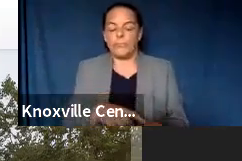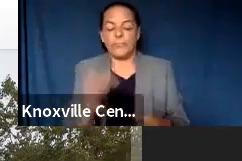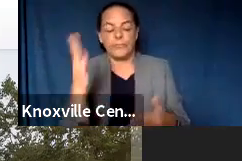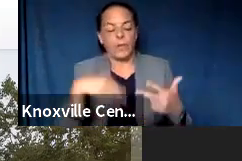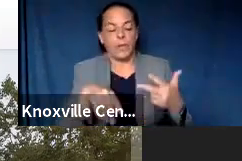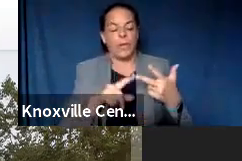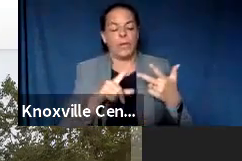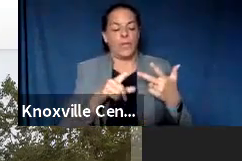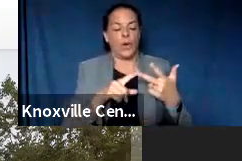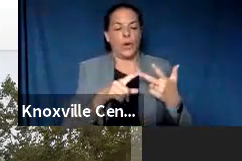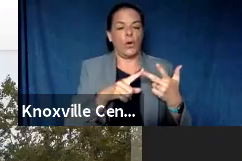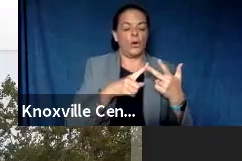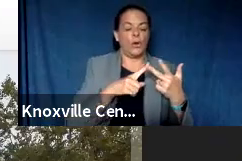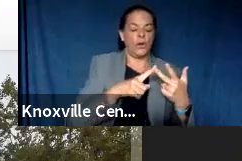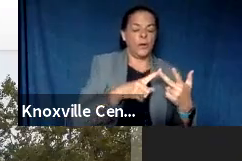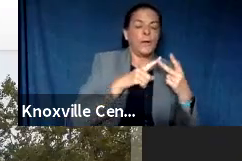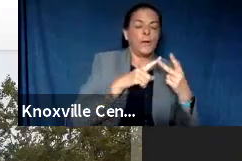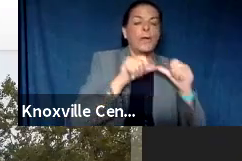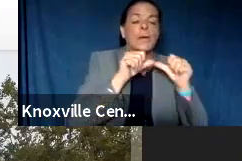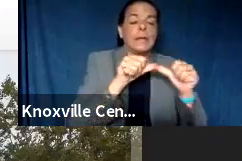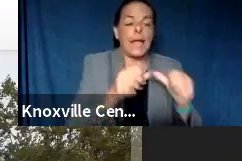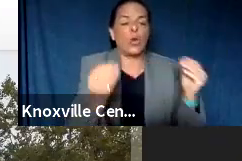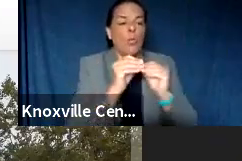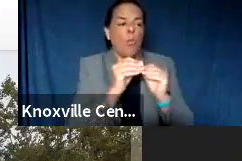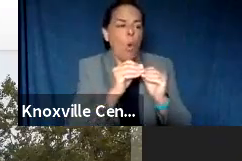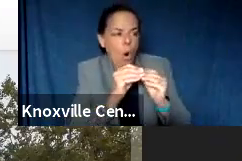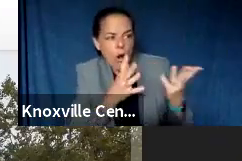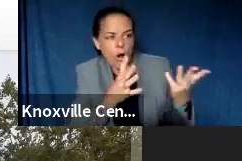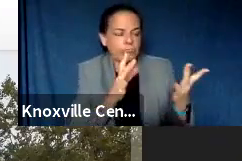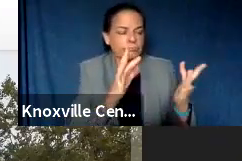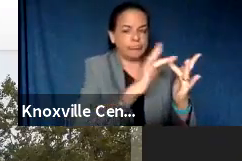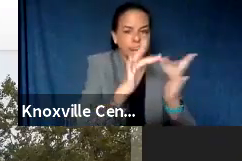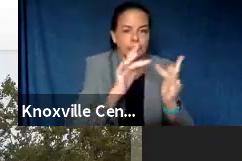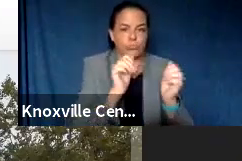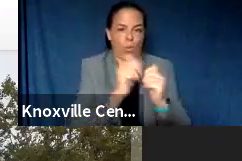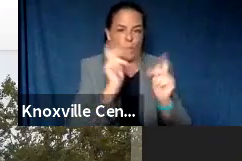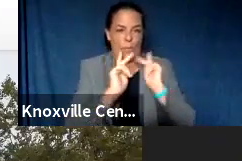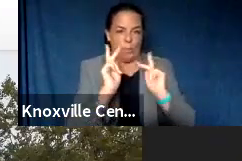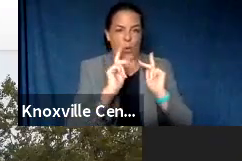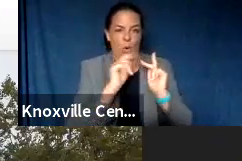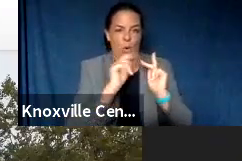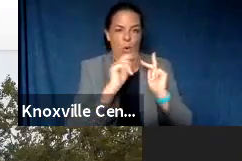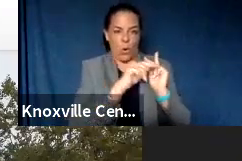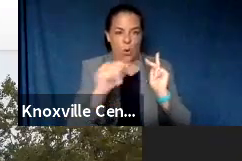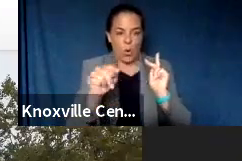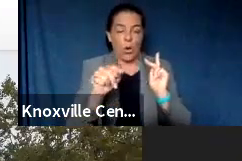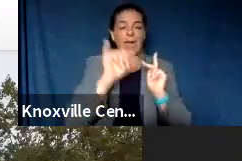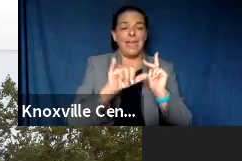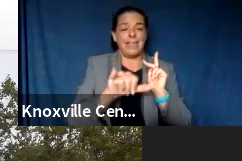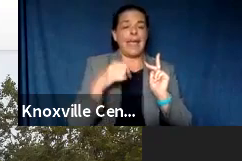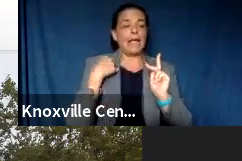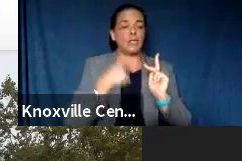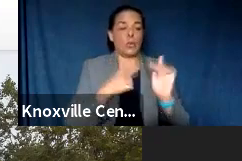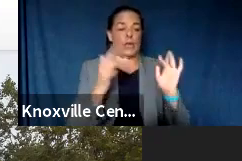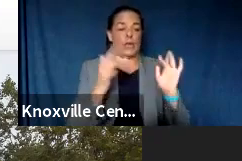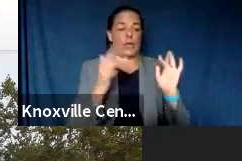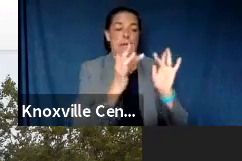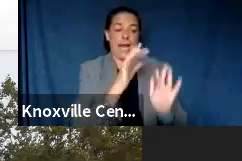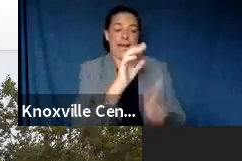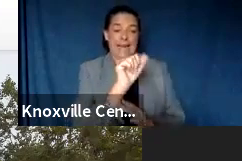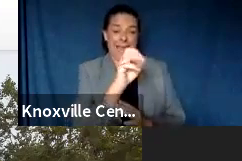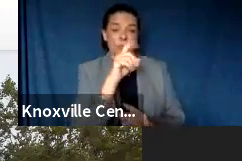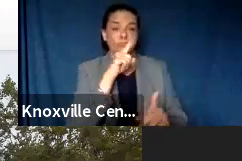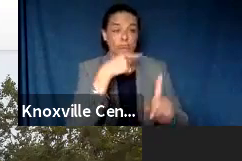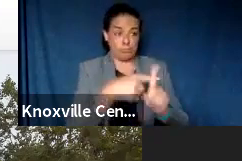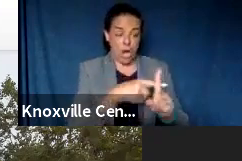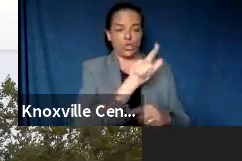benchmark, sustained or increased public health capability. For this benchmark, we aim to reach out to cases within 24 hours